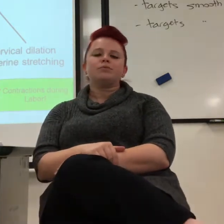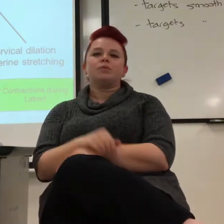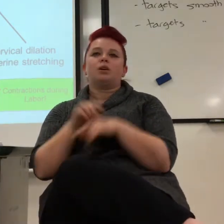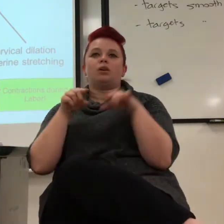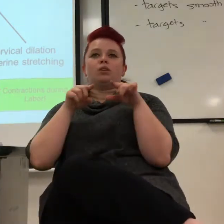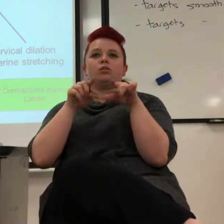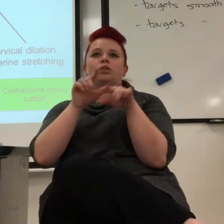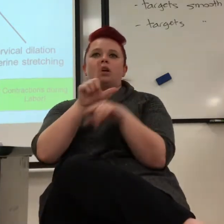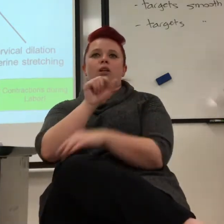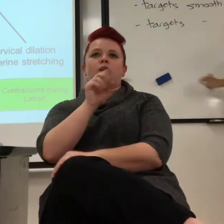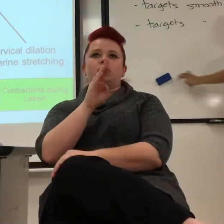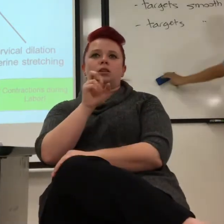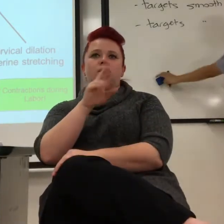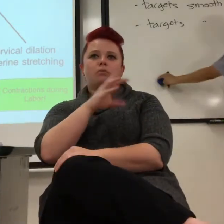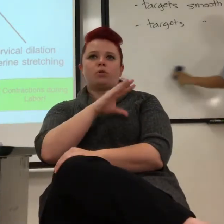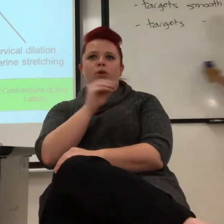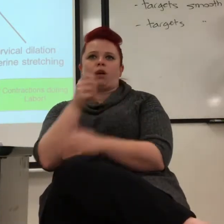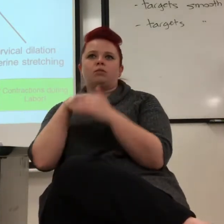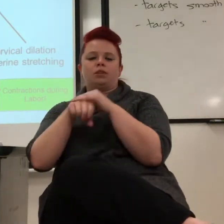during labor and delivery.